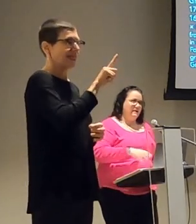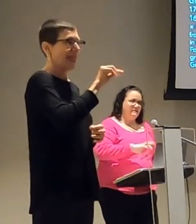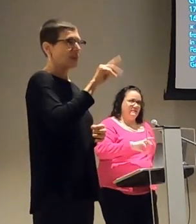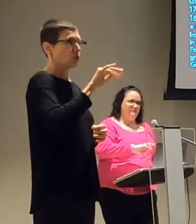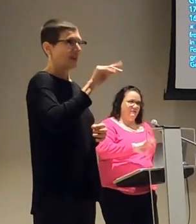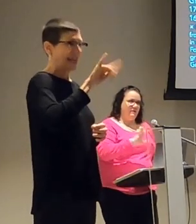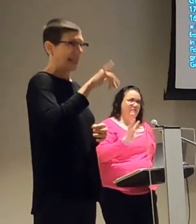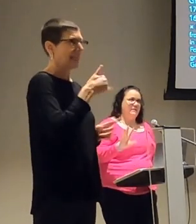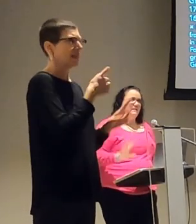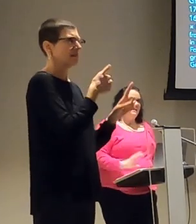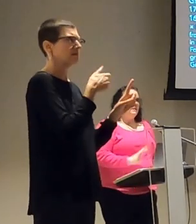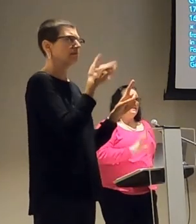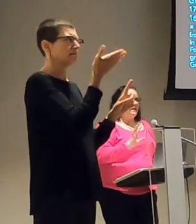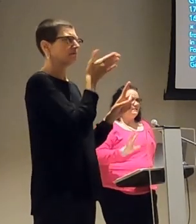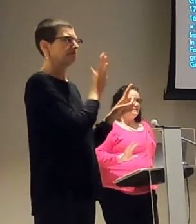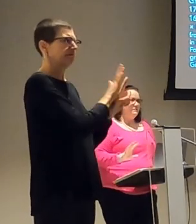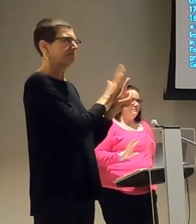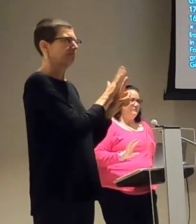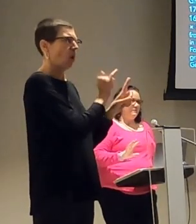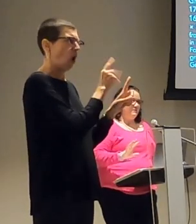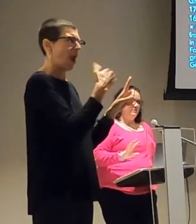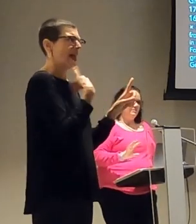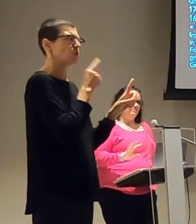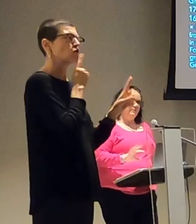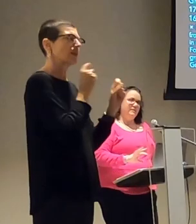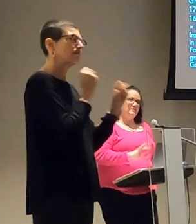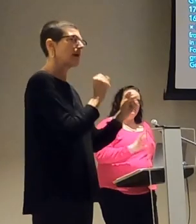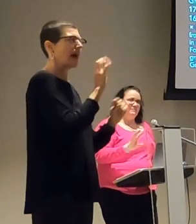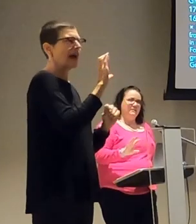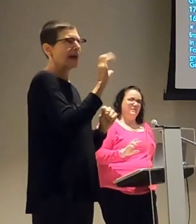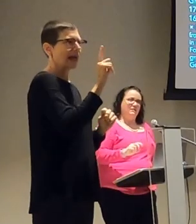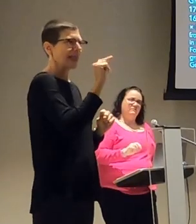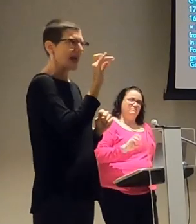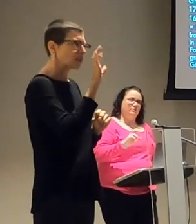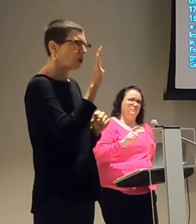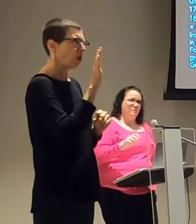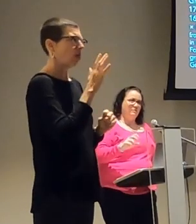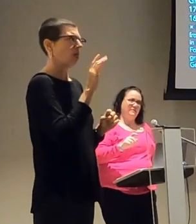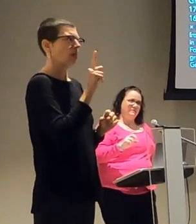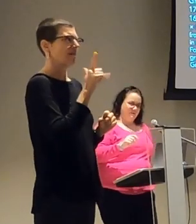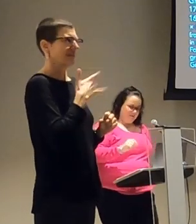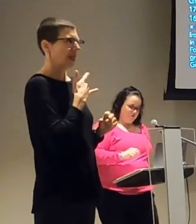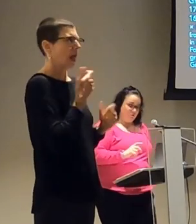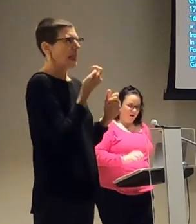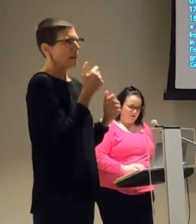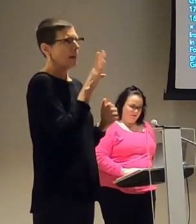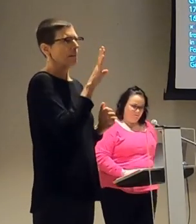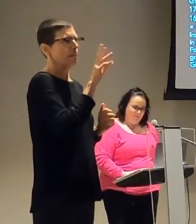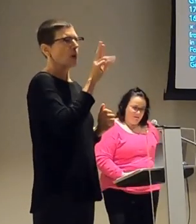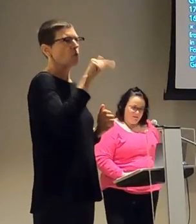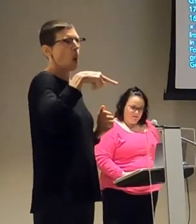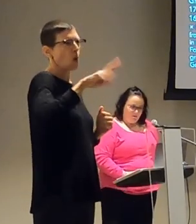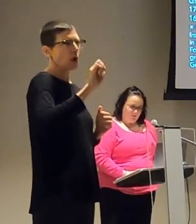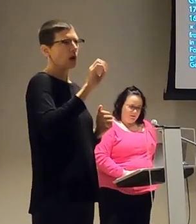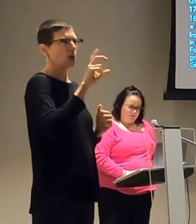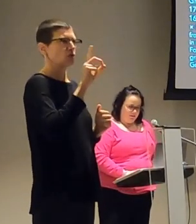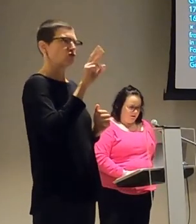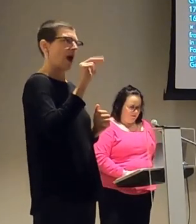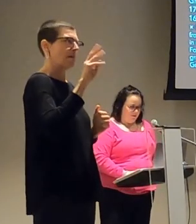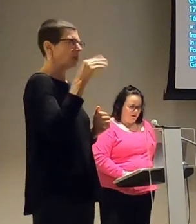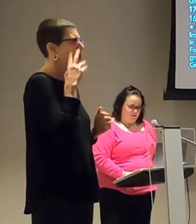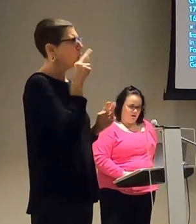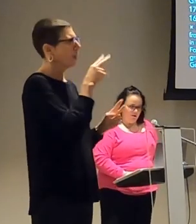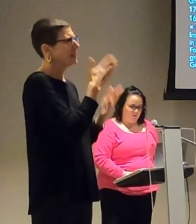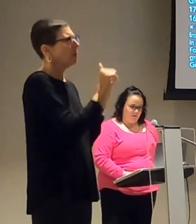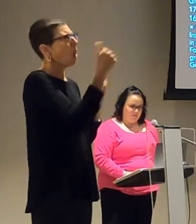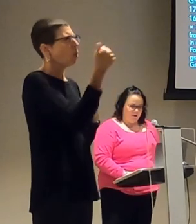Lazzarini has a very classical feel with a little bit of Baroque drama. So let's look at